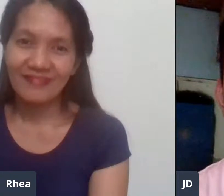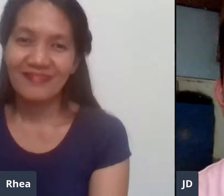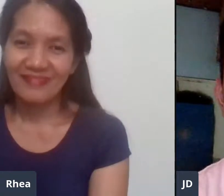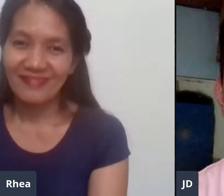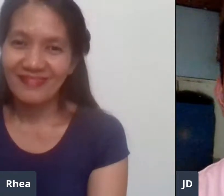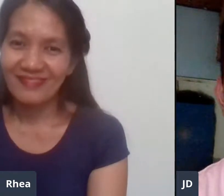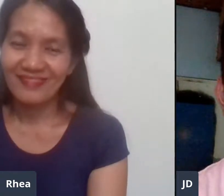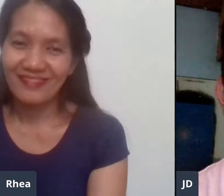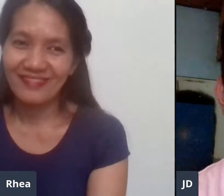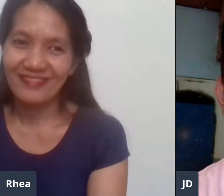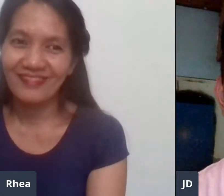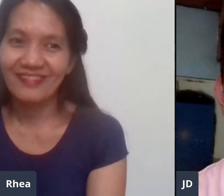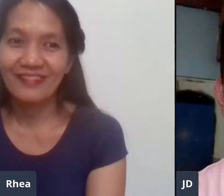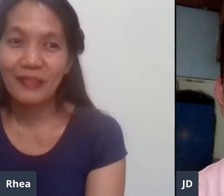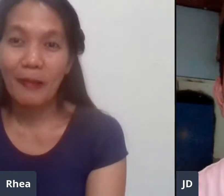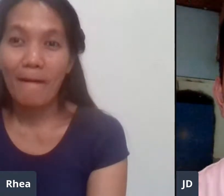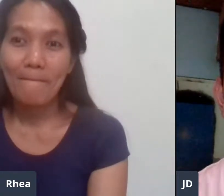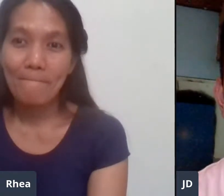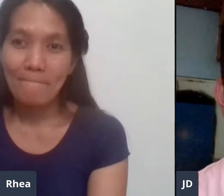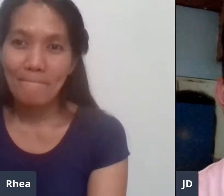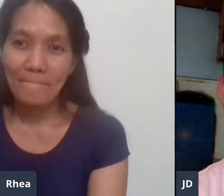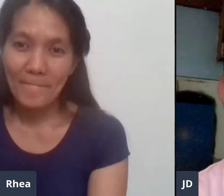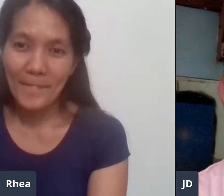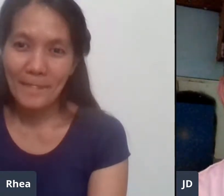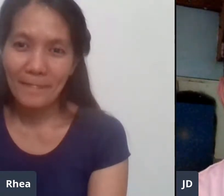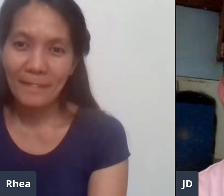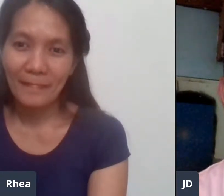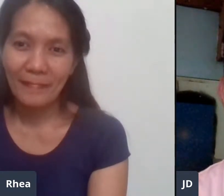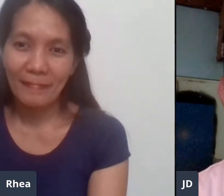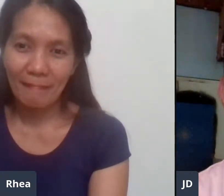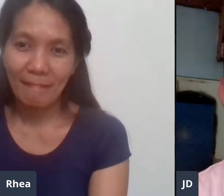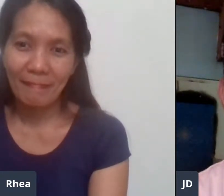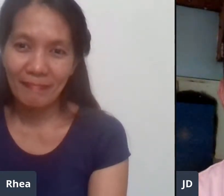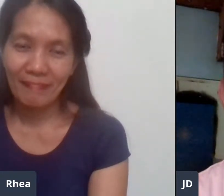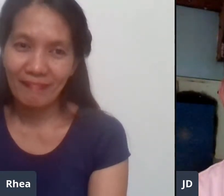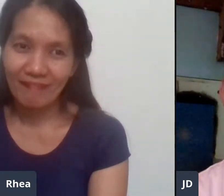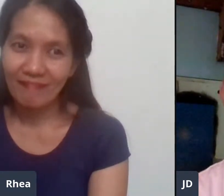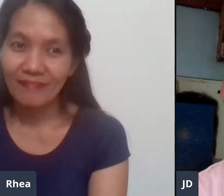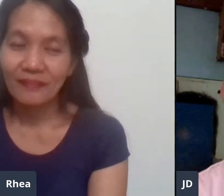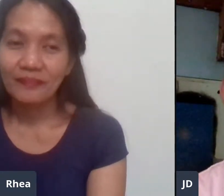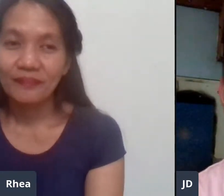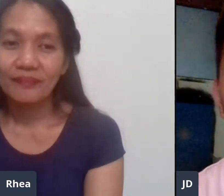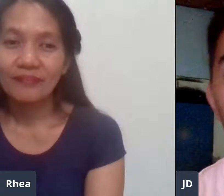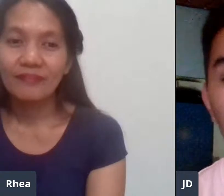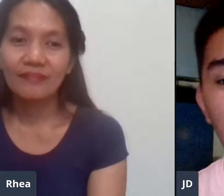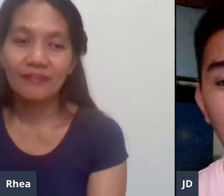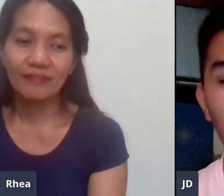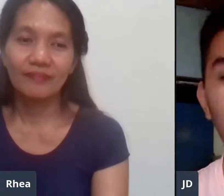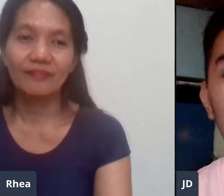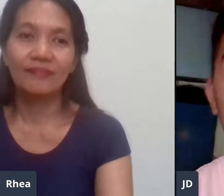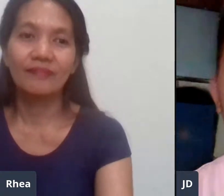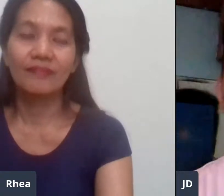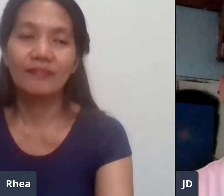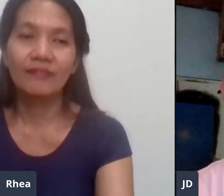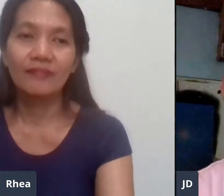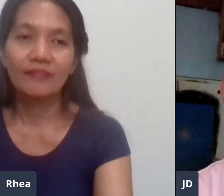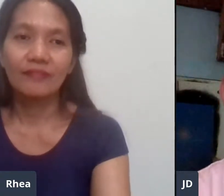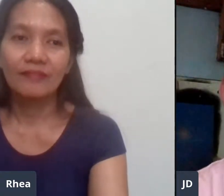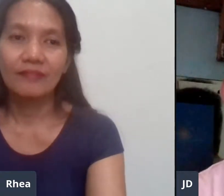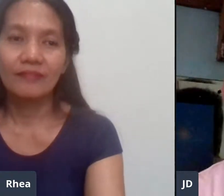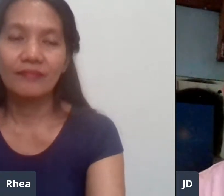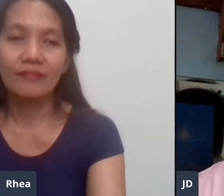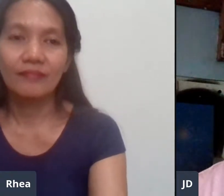So I hope you enjoy the session of Ma'am Rhea. And now we are going